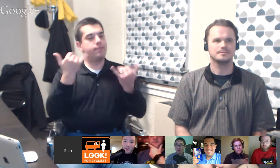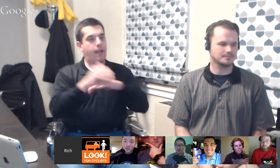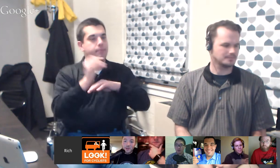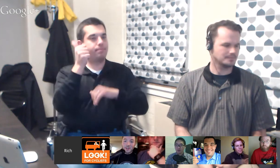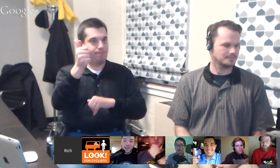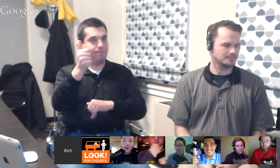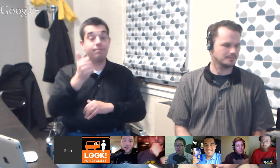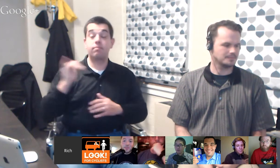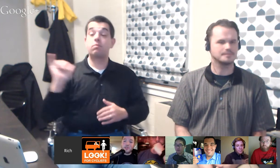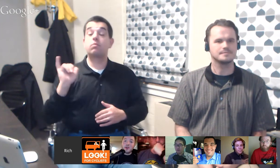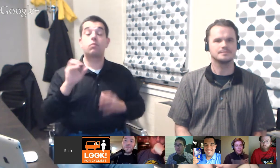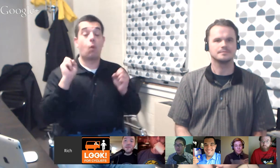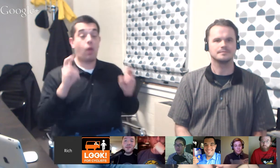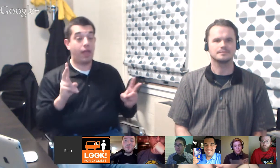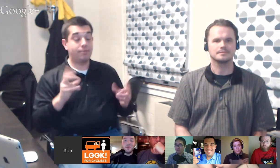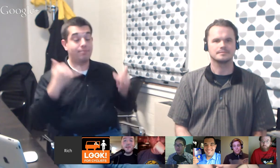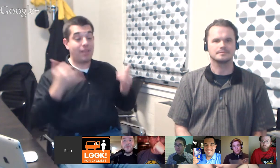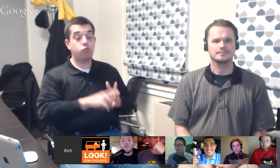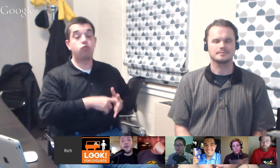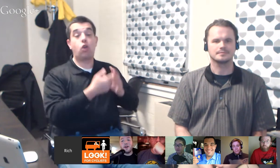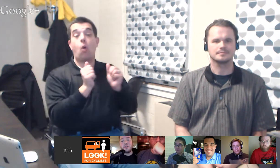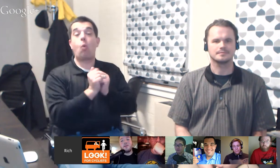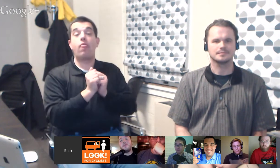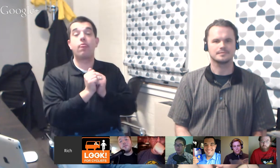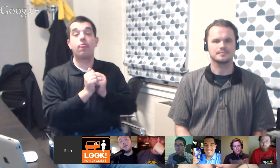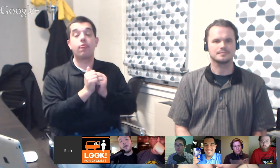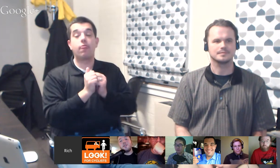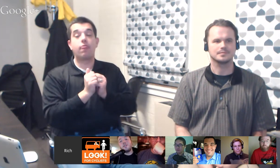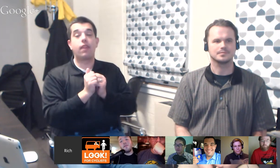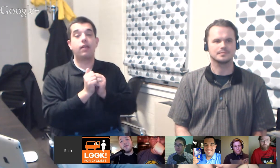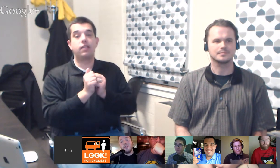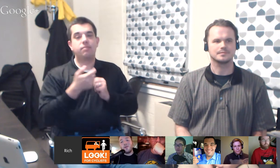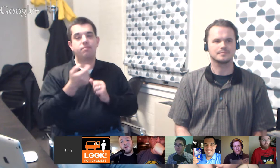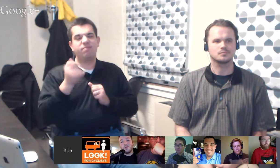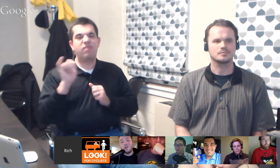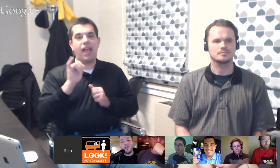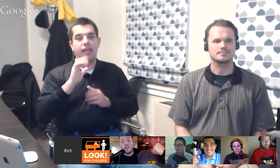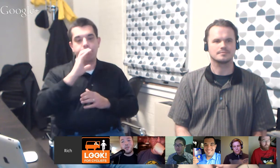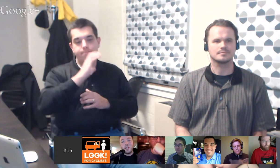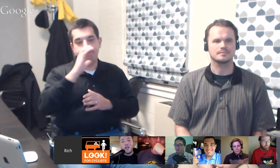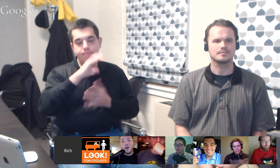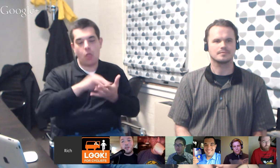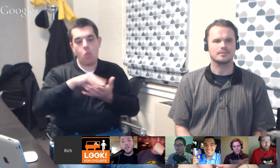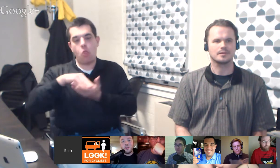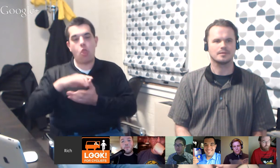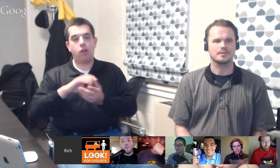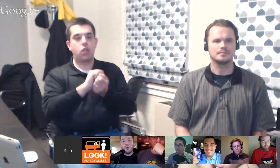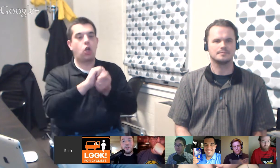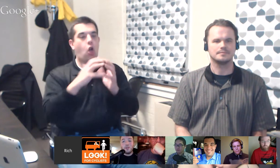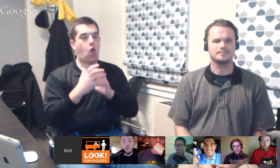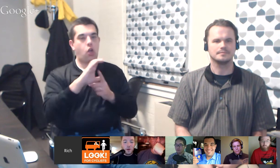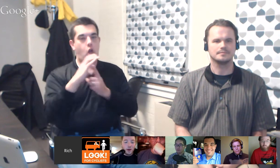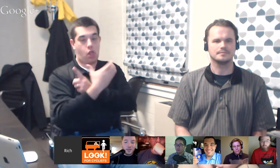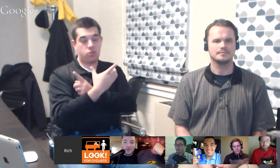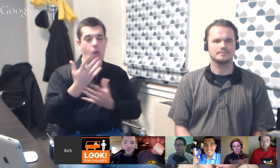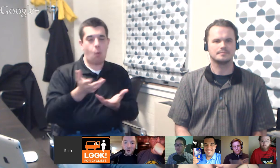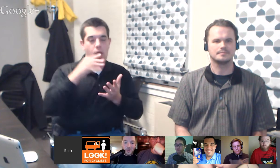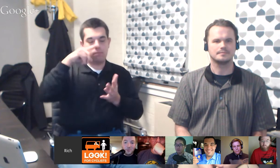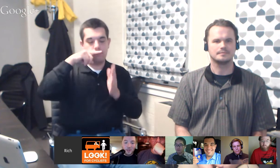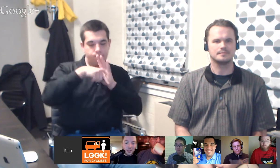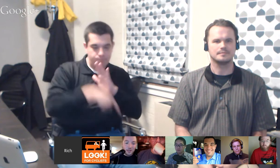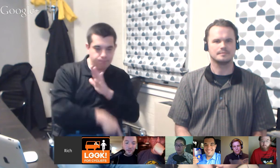All right, we're going to start off with a little bit of kind of a discovery of culture, and I wanted to look a bit more into the